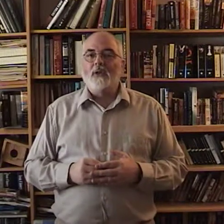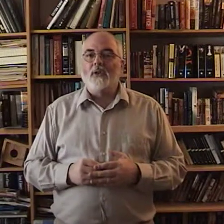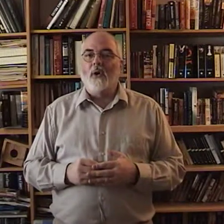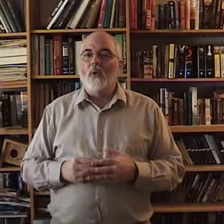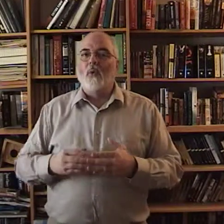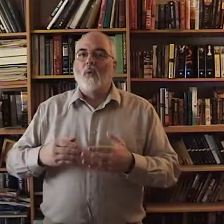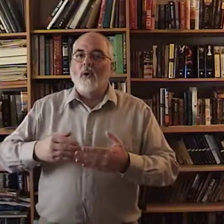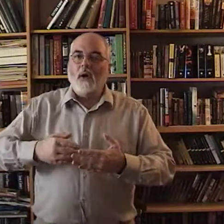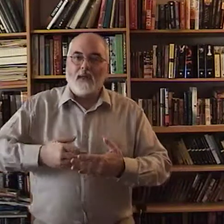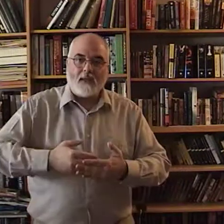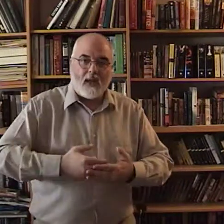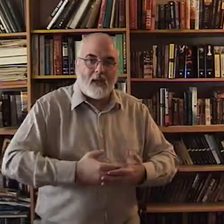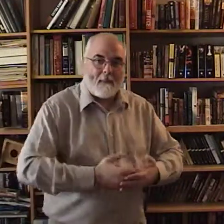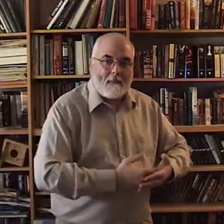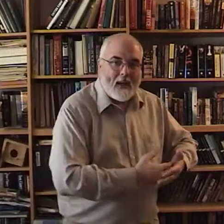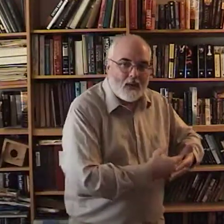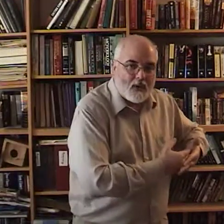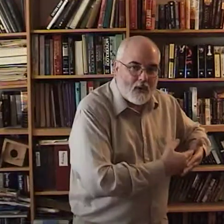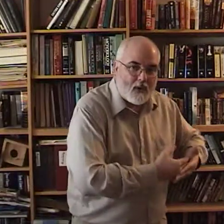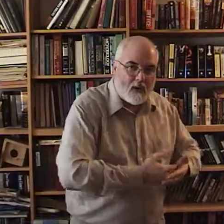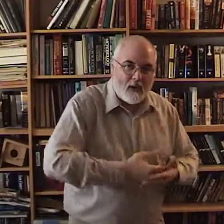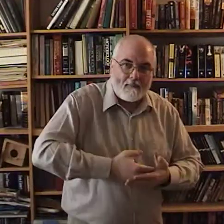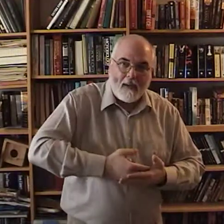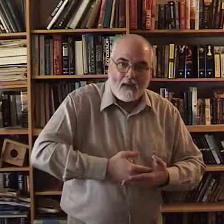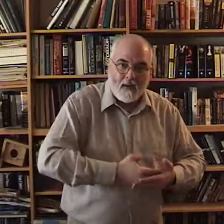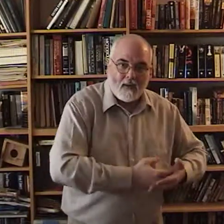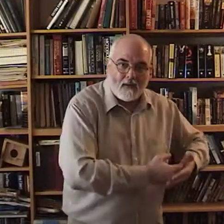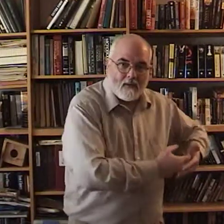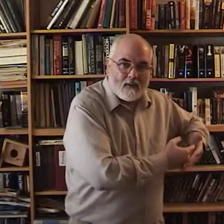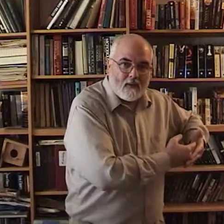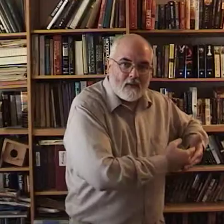So, we're going to say manger, baby,